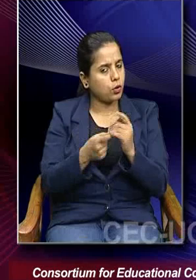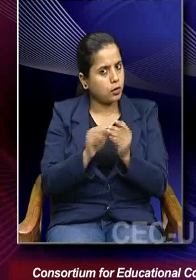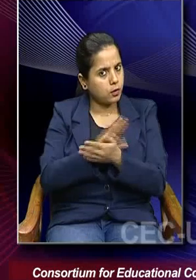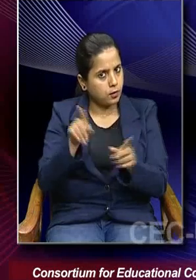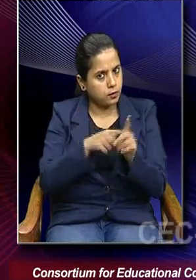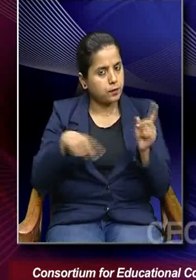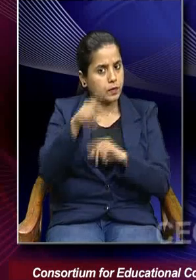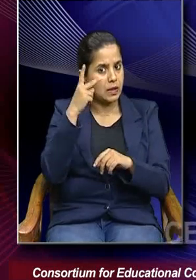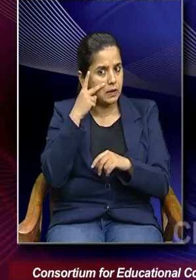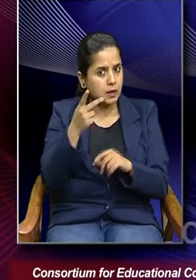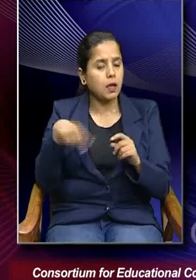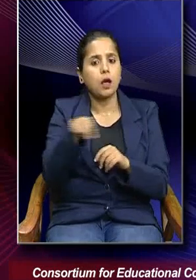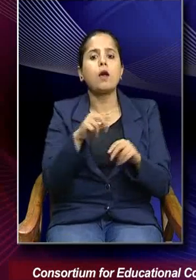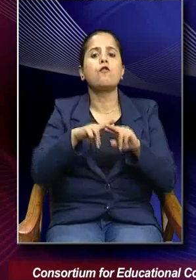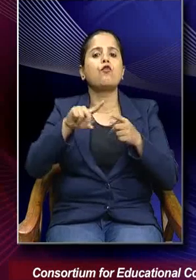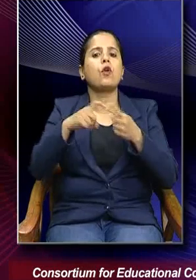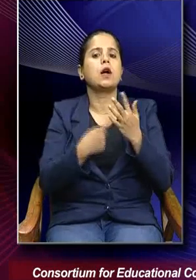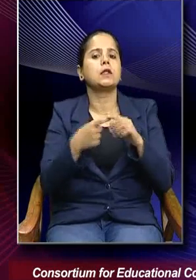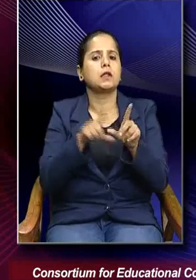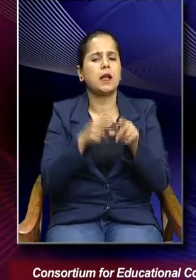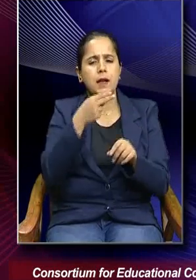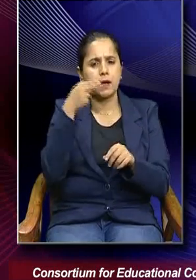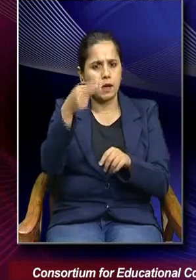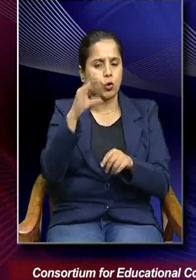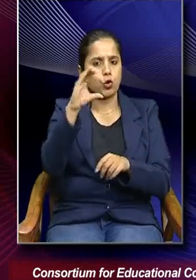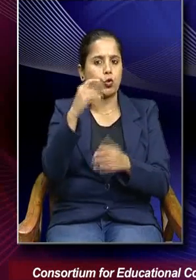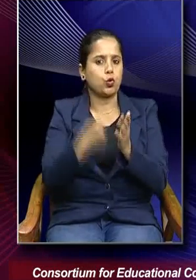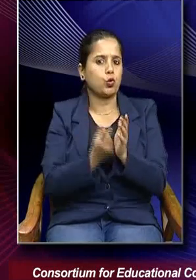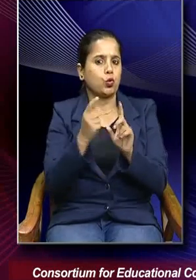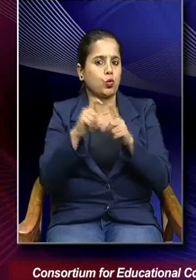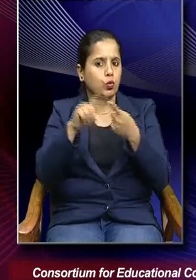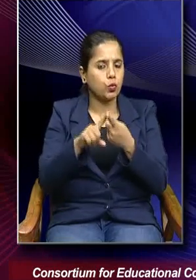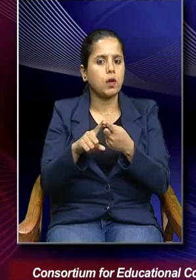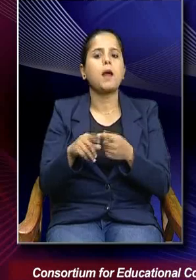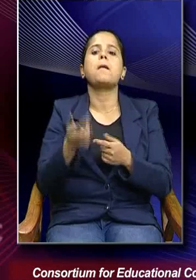and fecundity are crude birth rate. What is a crude birth